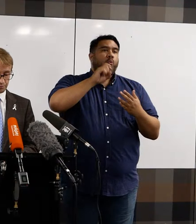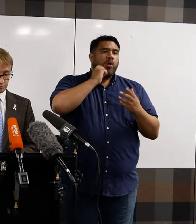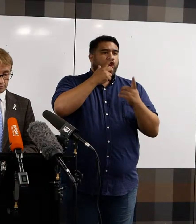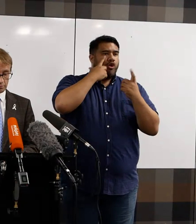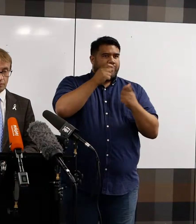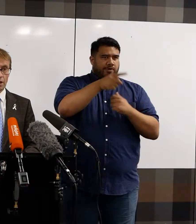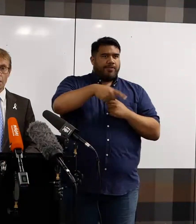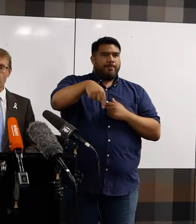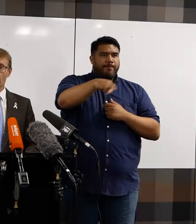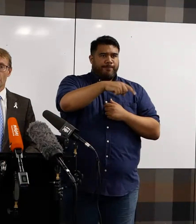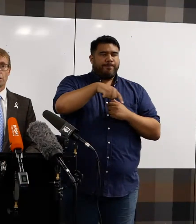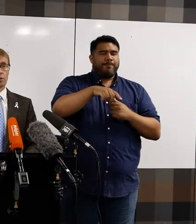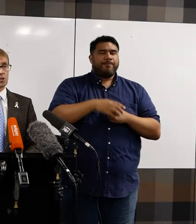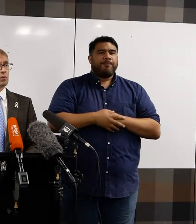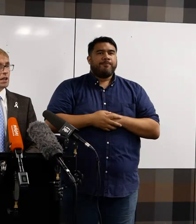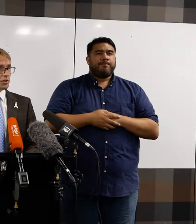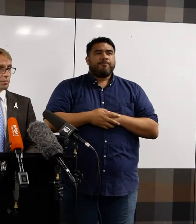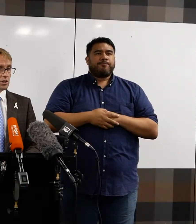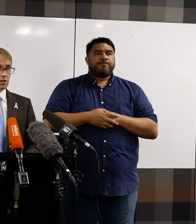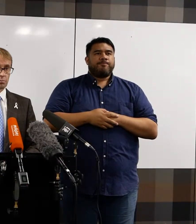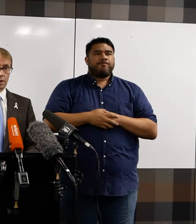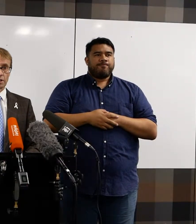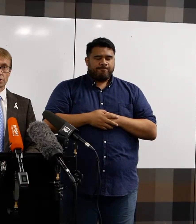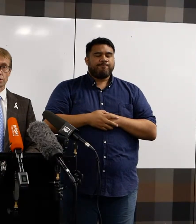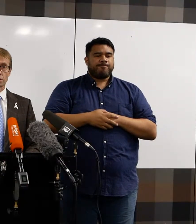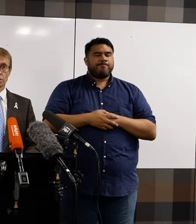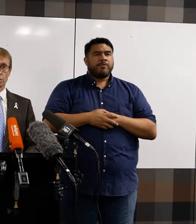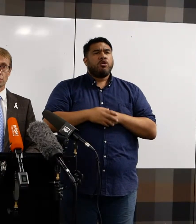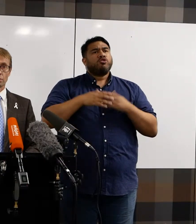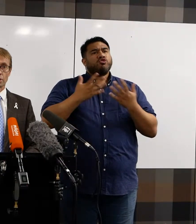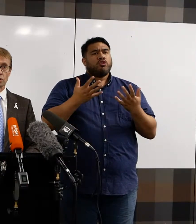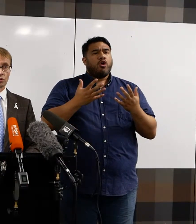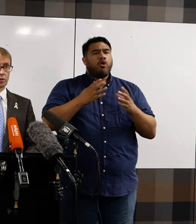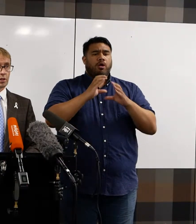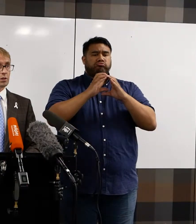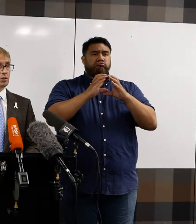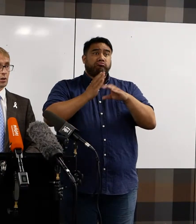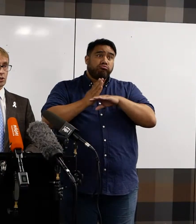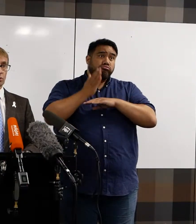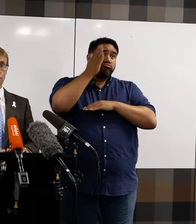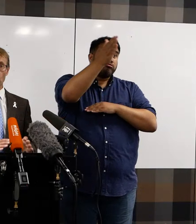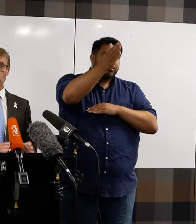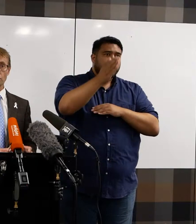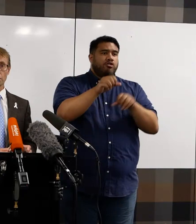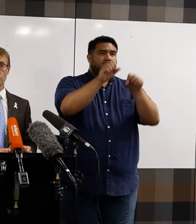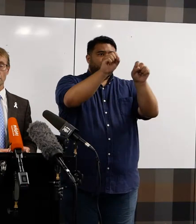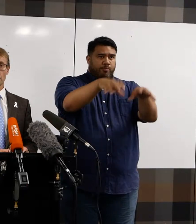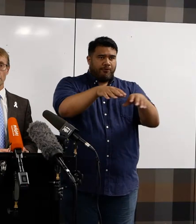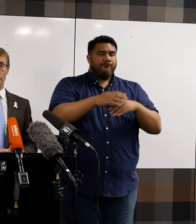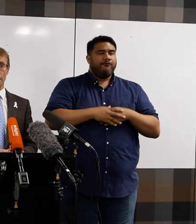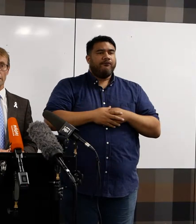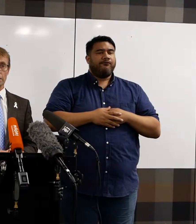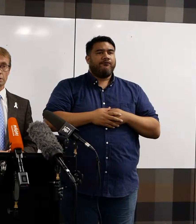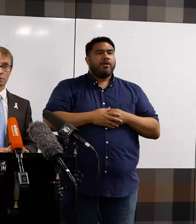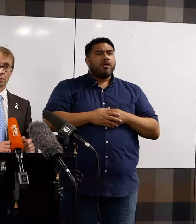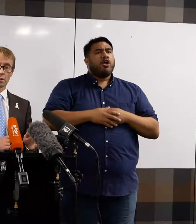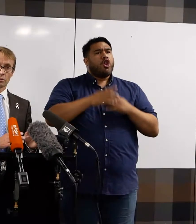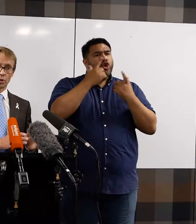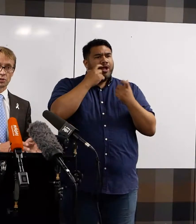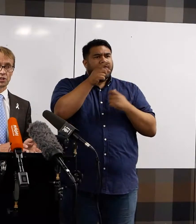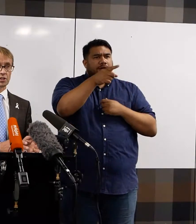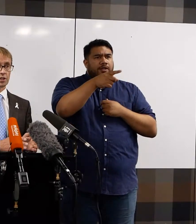arrive. There is a range of measures in place to ensure that those who are involved